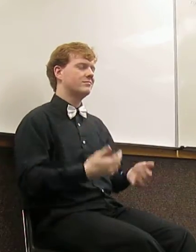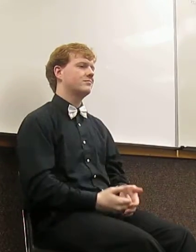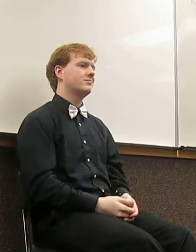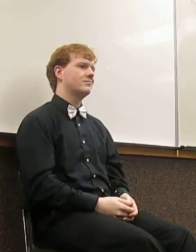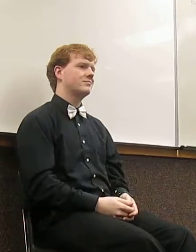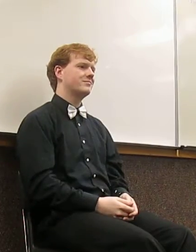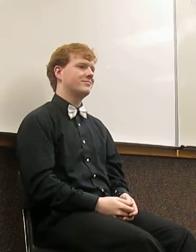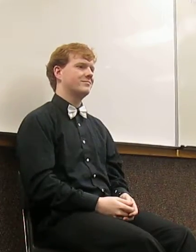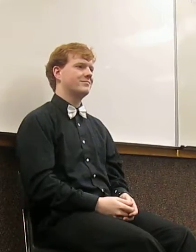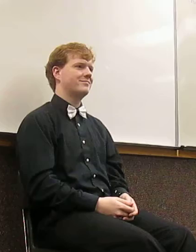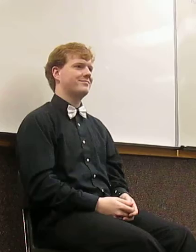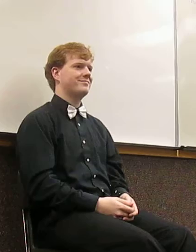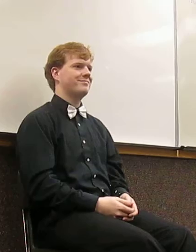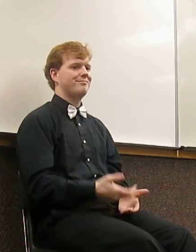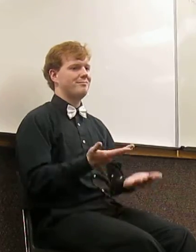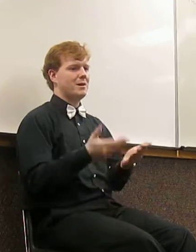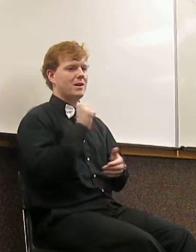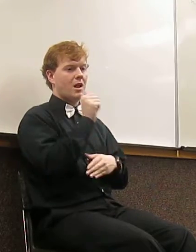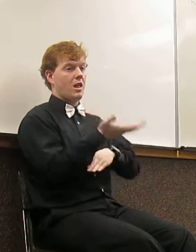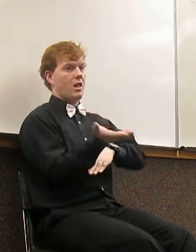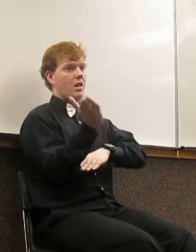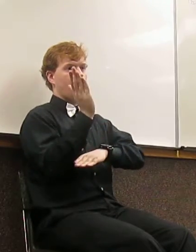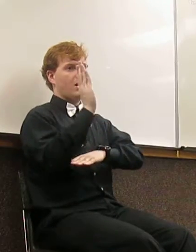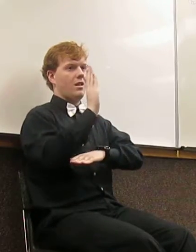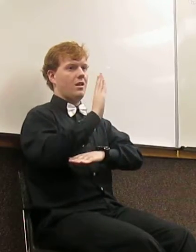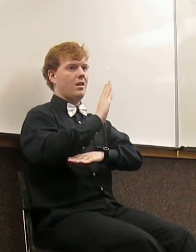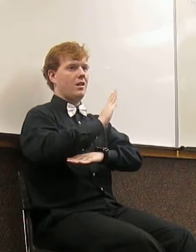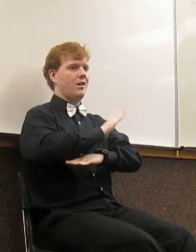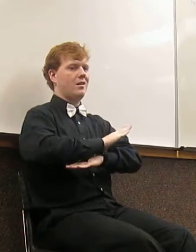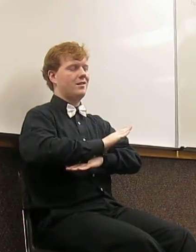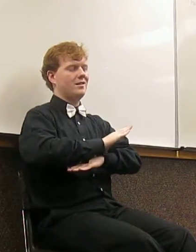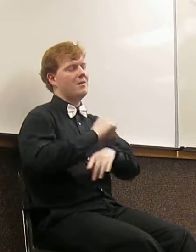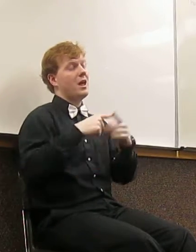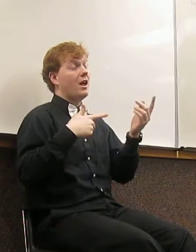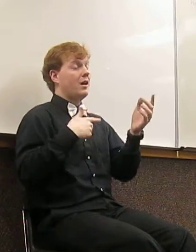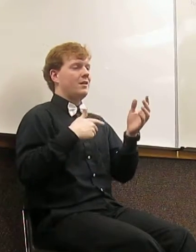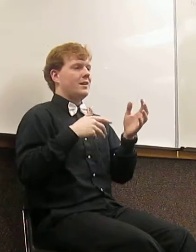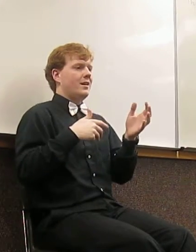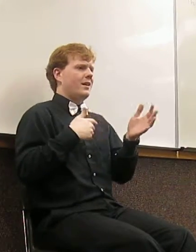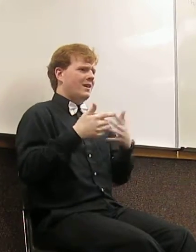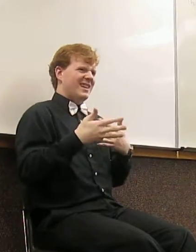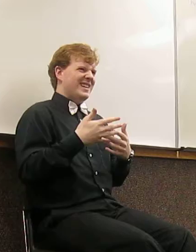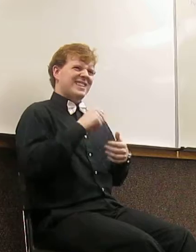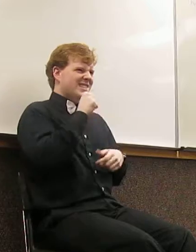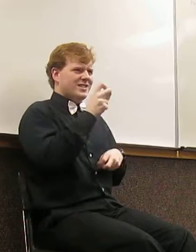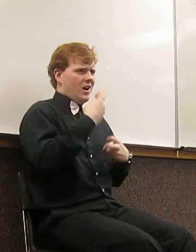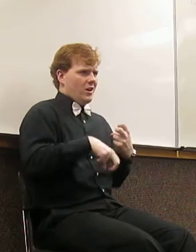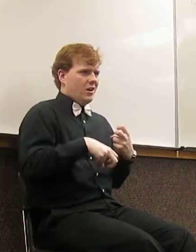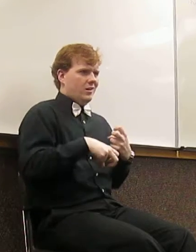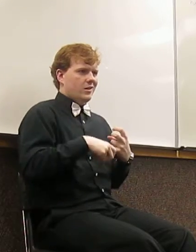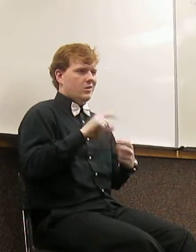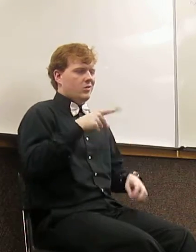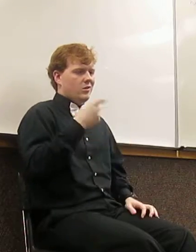like distributed that well, how you would want to do it. But anyway, it's just not that hard. The hard part is just remembering, yeah, I have to drink